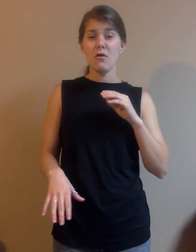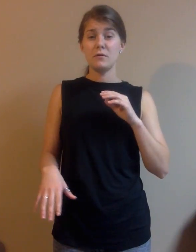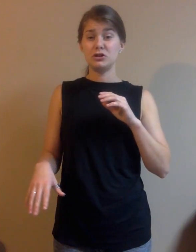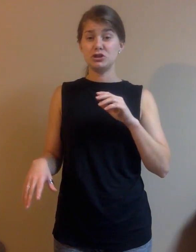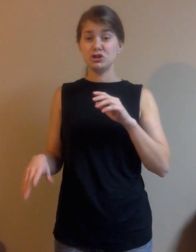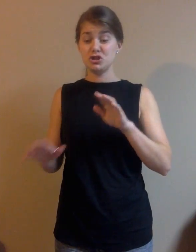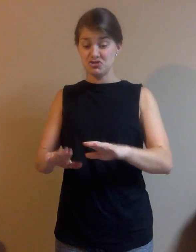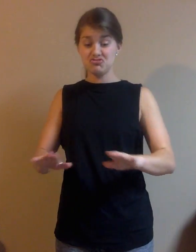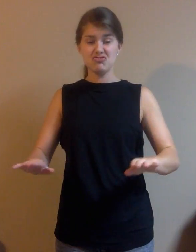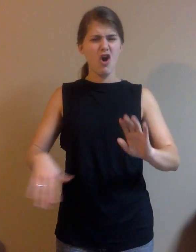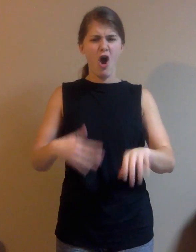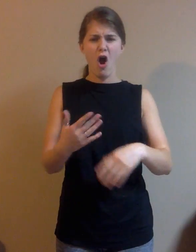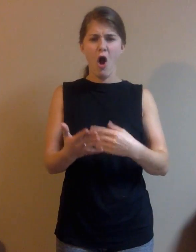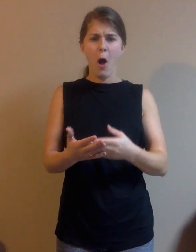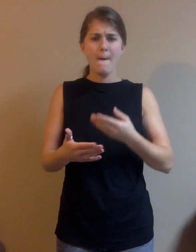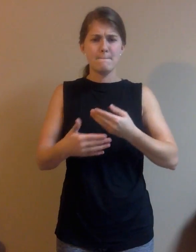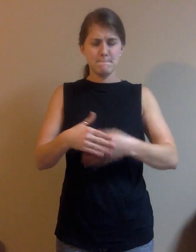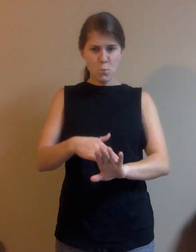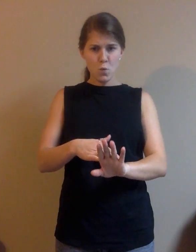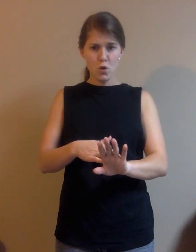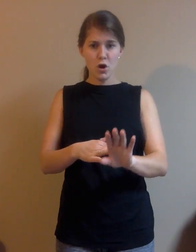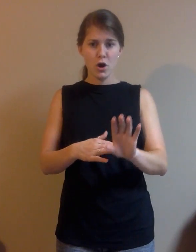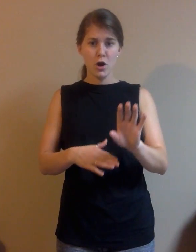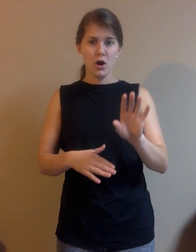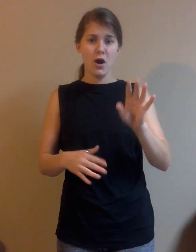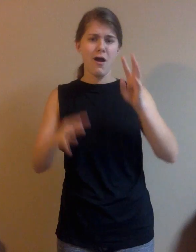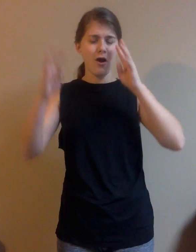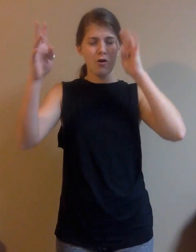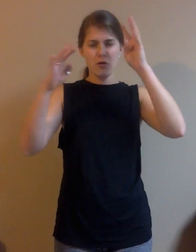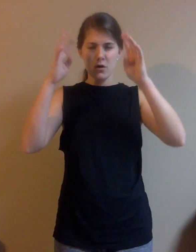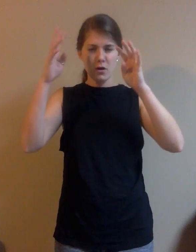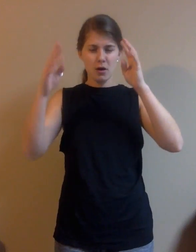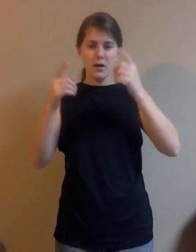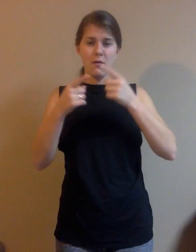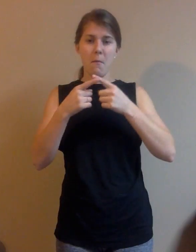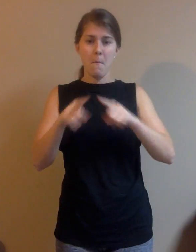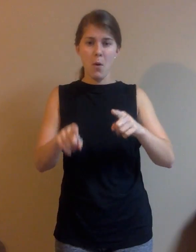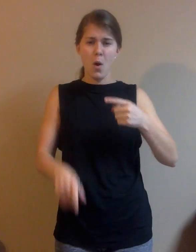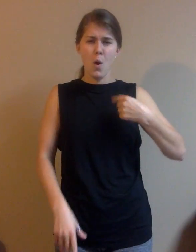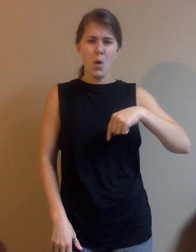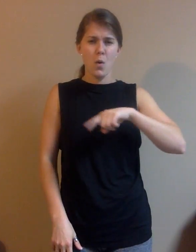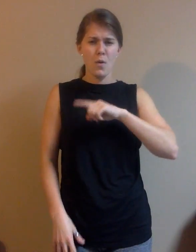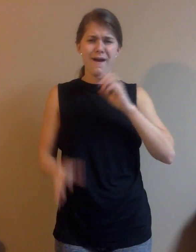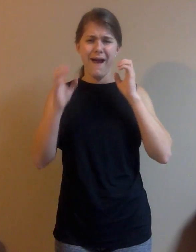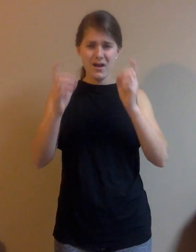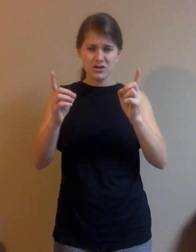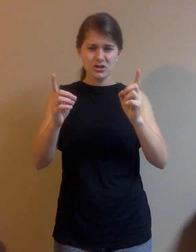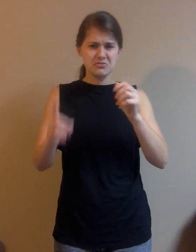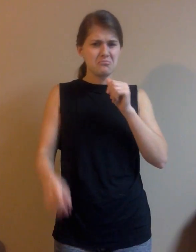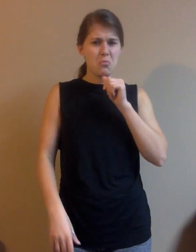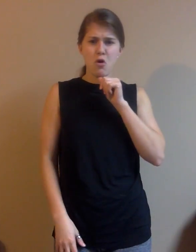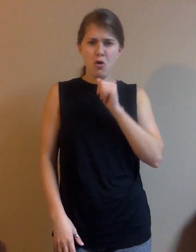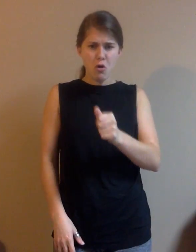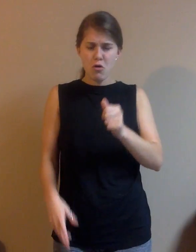grow out of it. Or rather, we get educated out of it. So why is this? I lived in